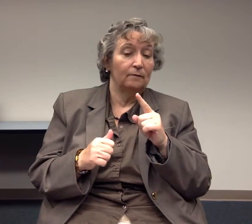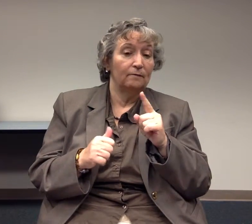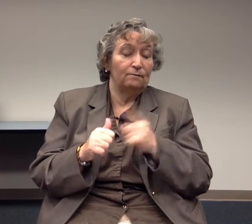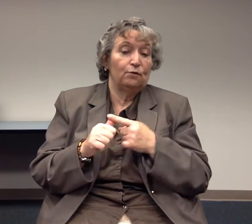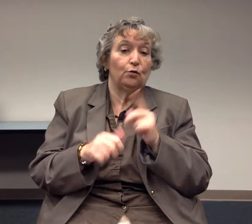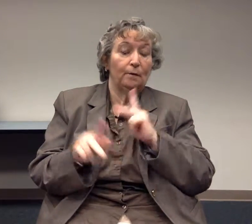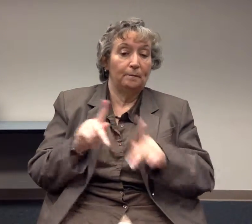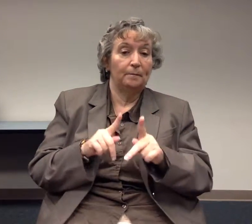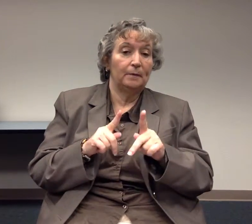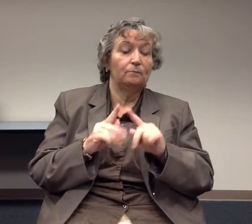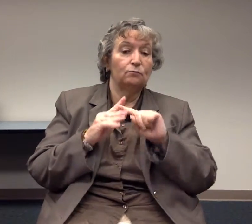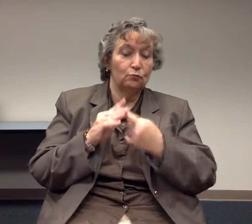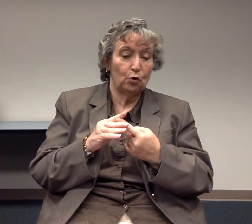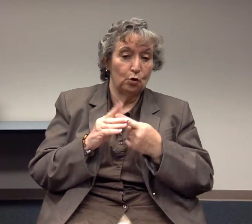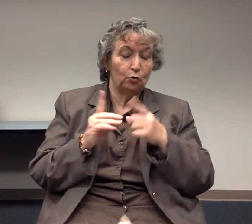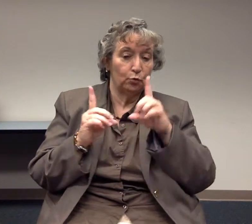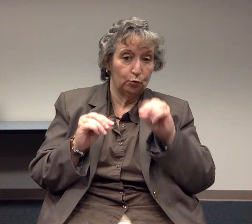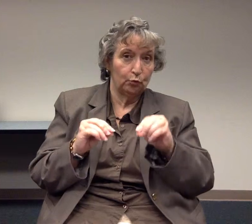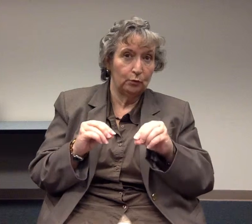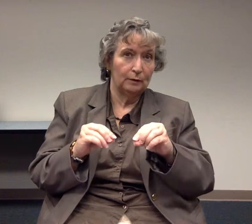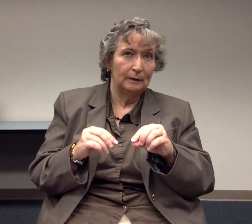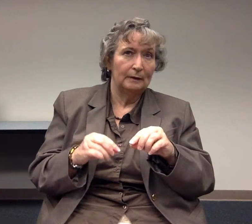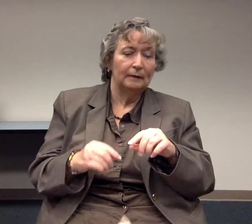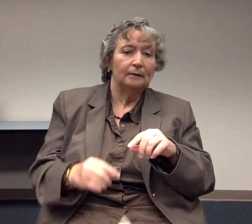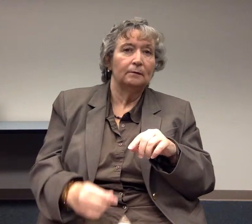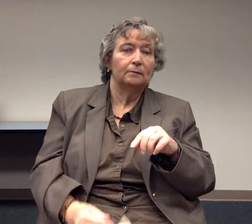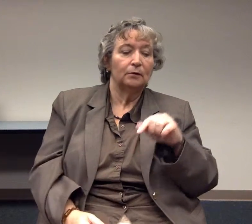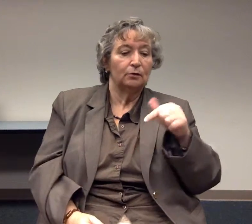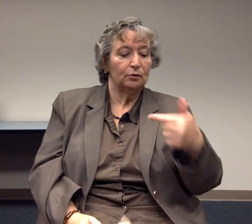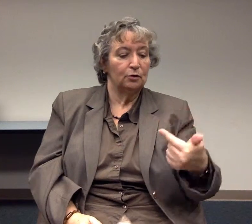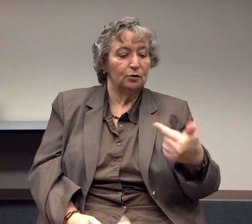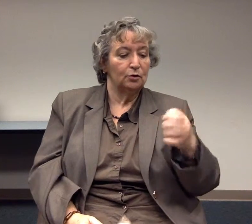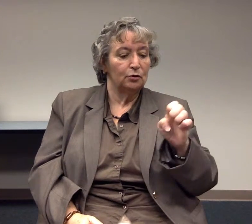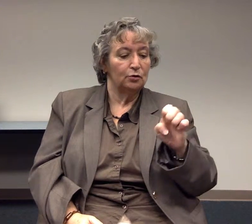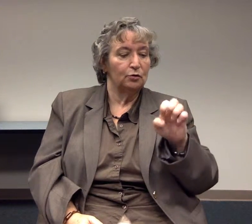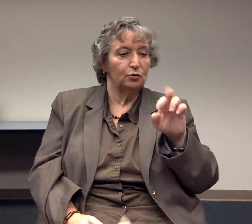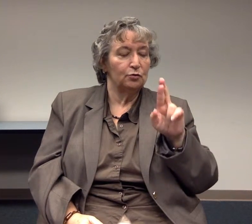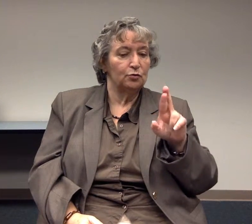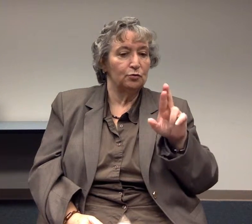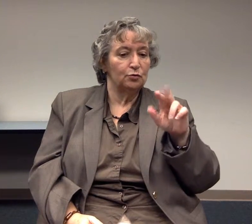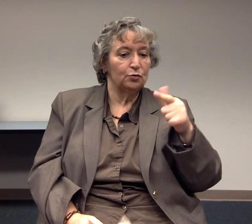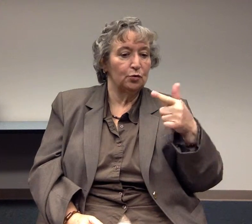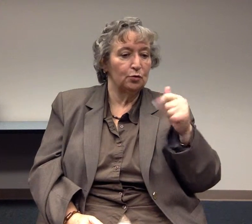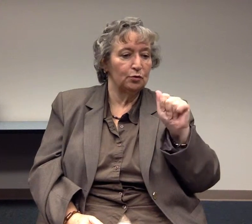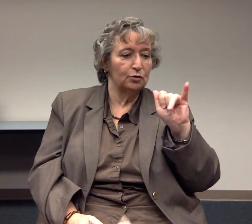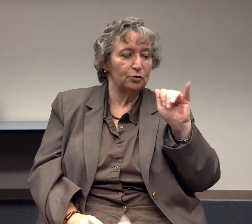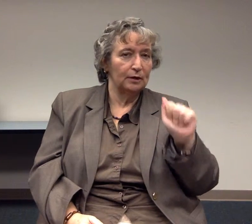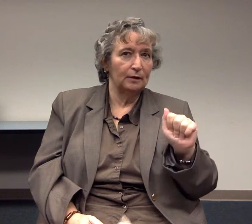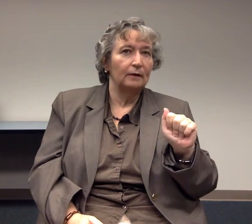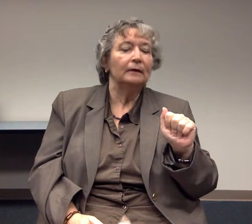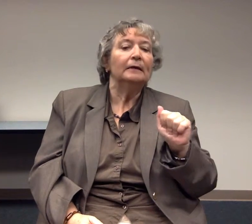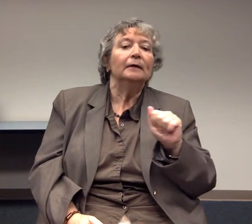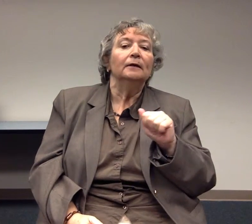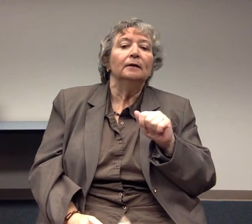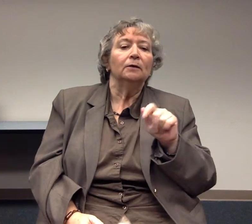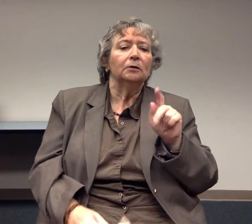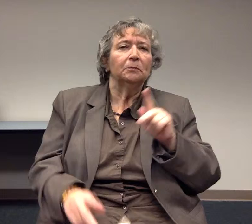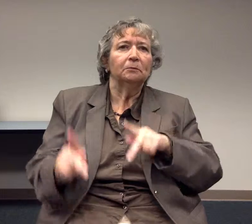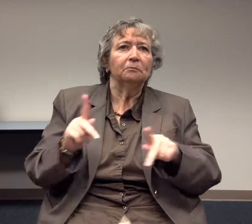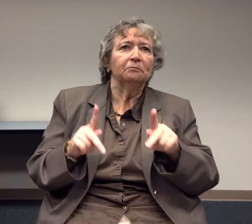way, but Georgia had a different way of looking at things too. People weren't used to seeing flowers painted